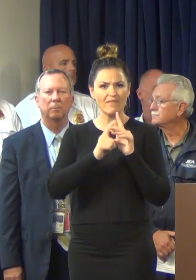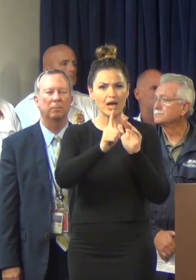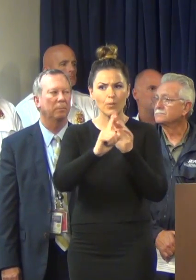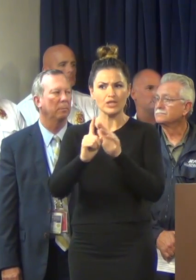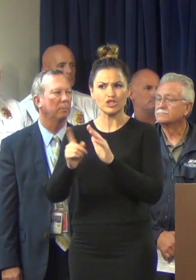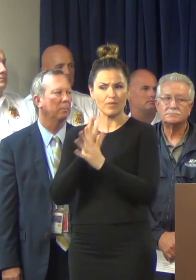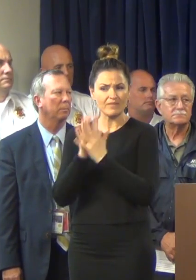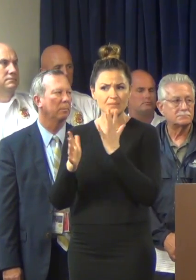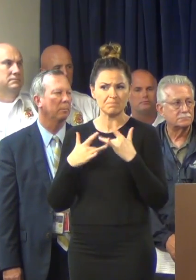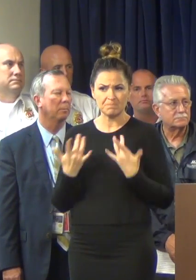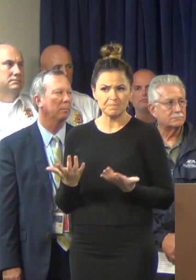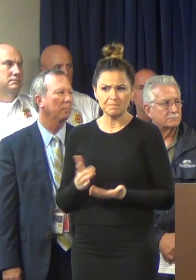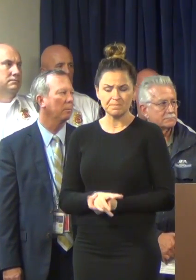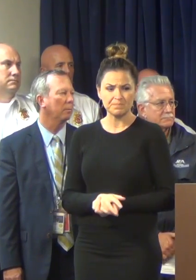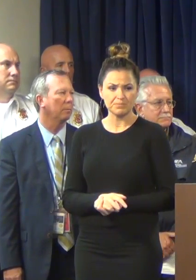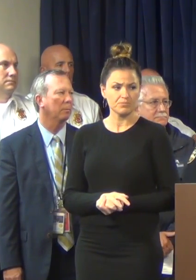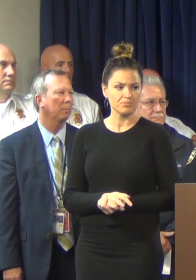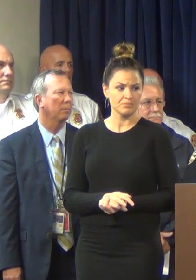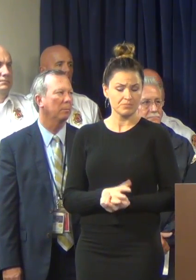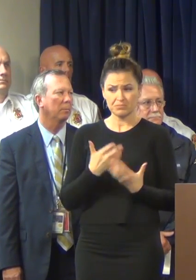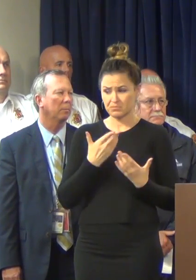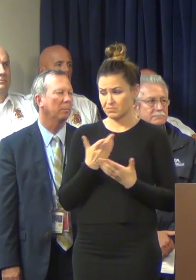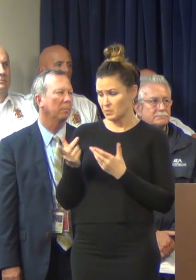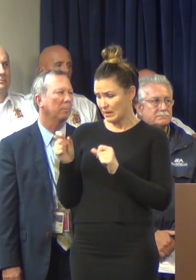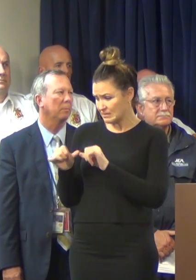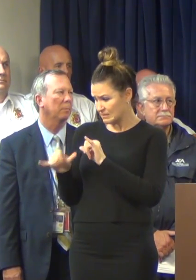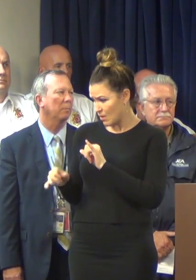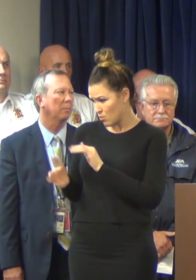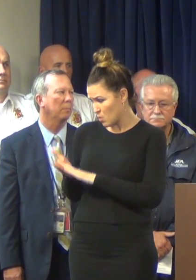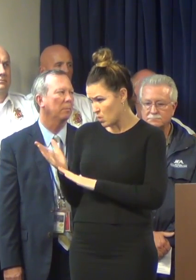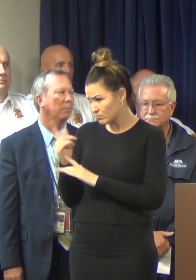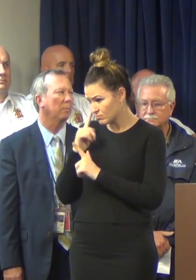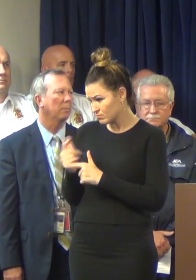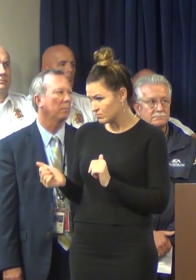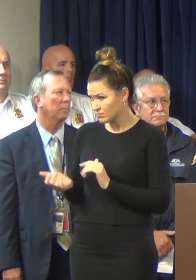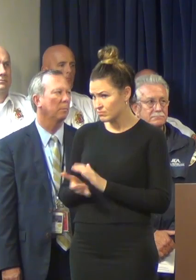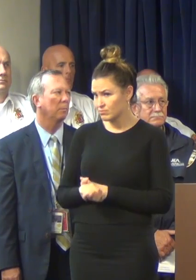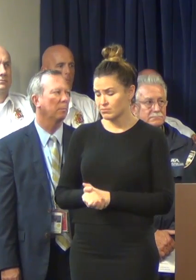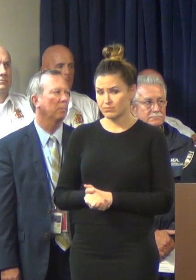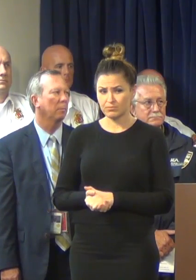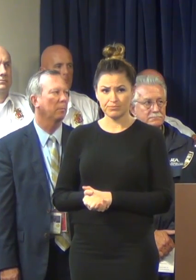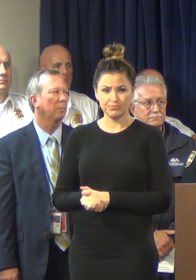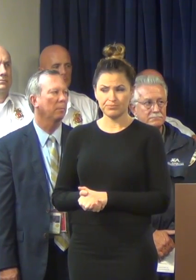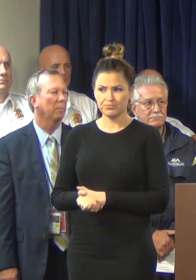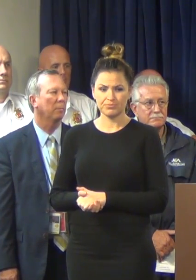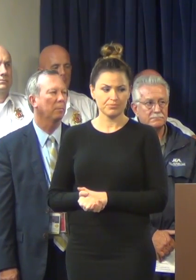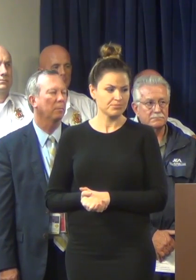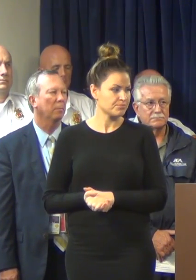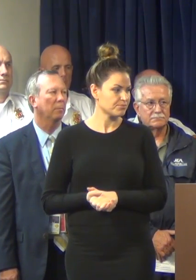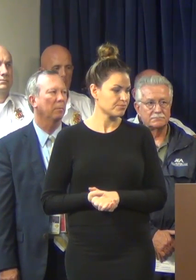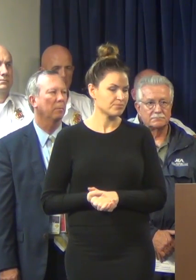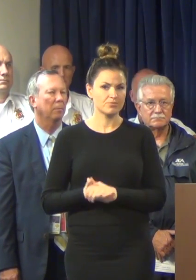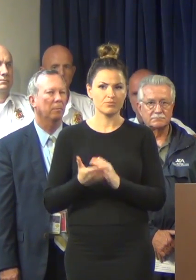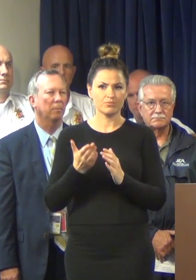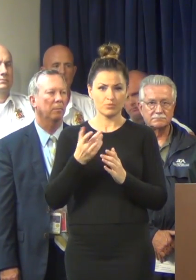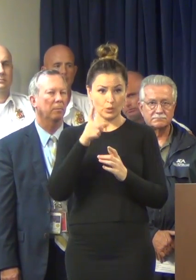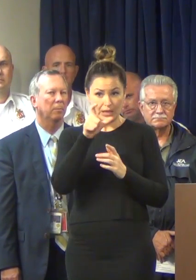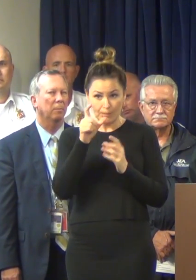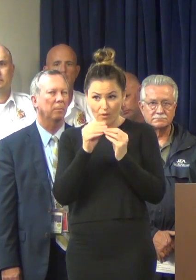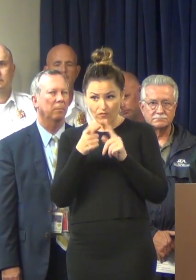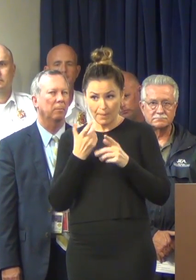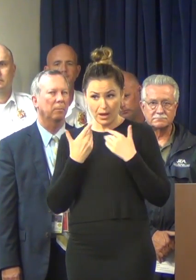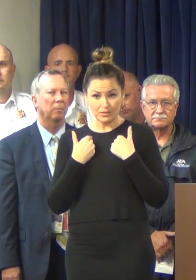locally. Sure, and you guys feel free to stay or go or however you want to do it. It's up to you guys. So Okay, we're going to, you need anything else